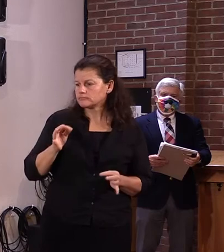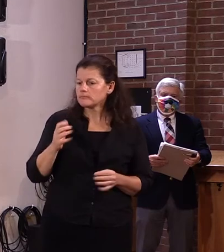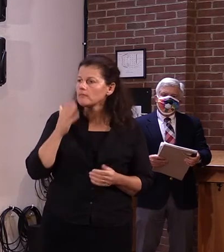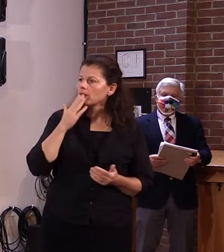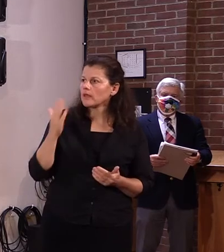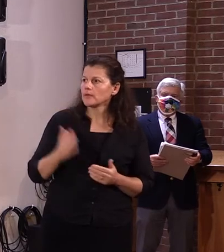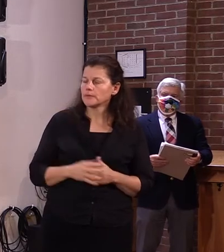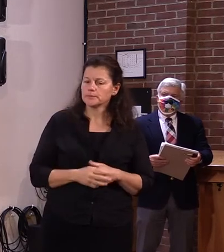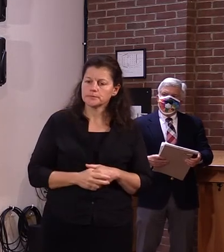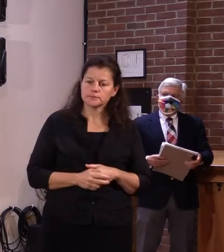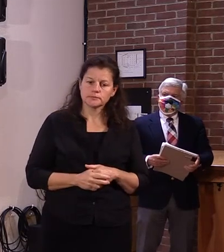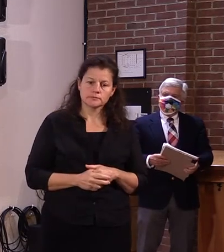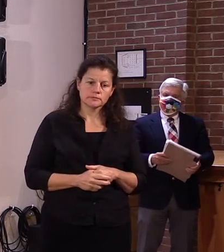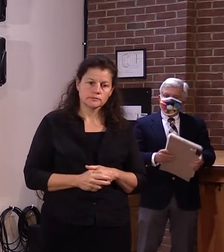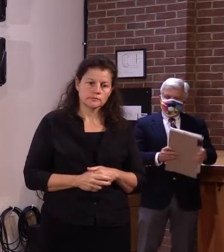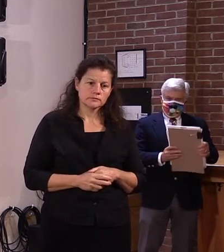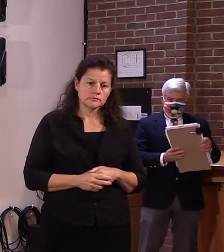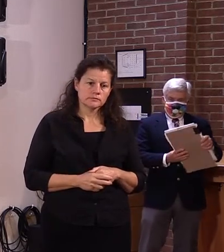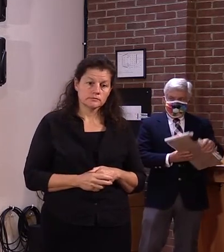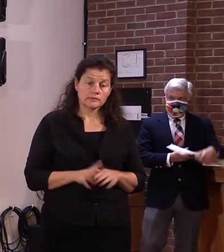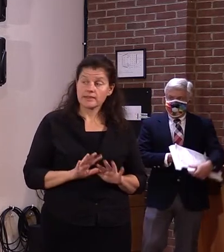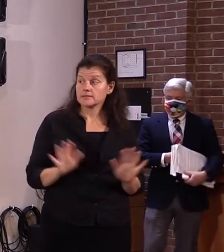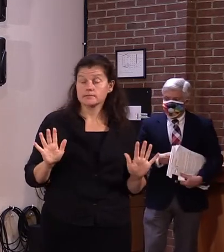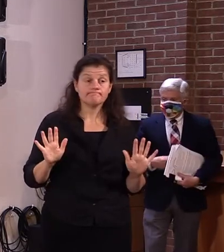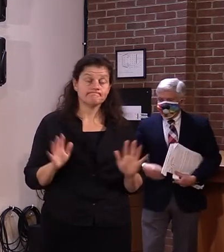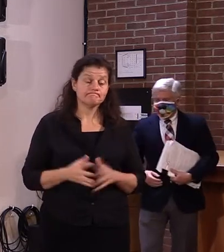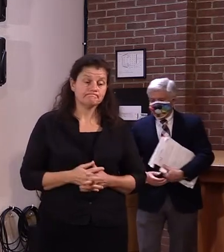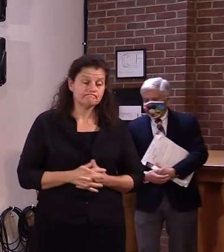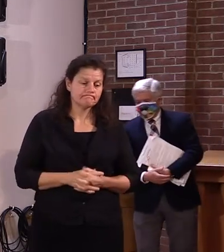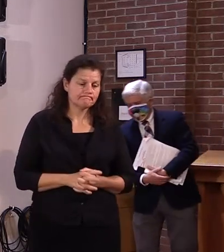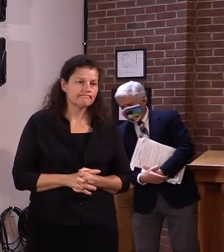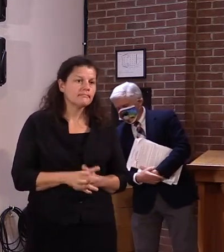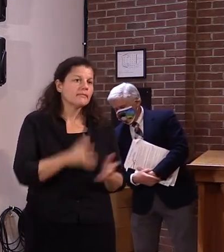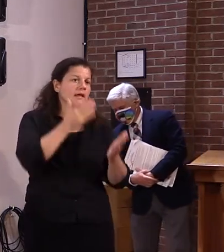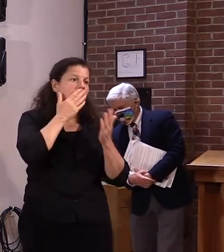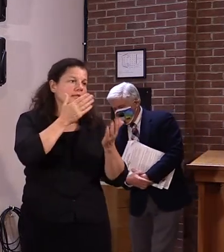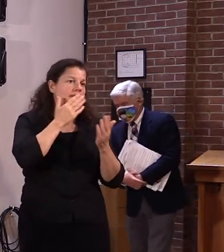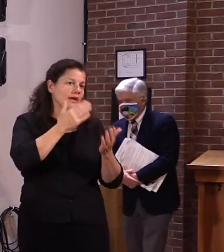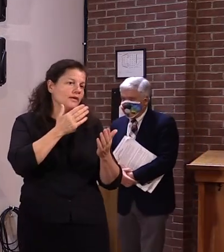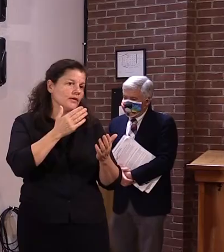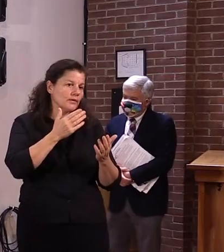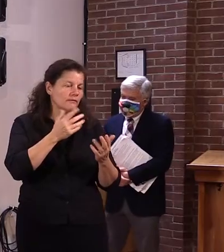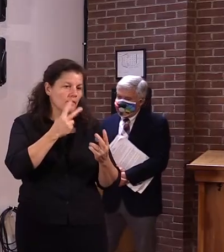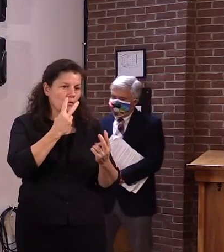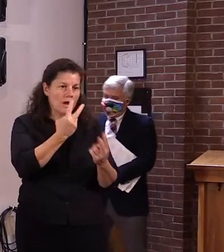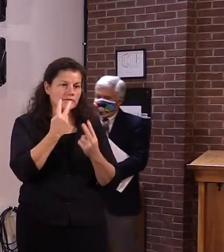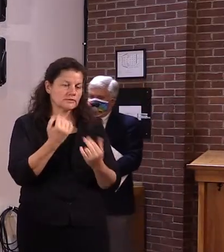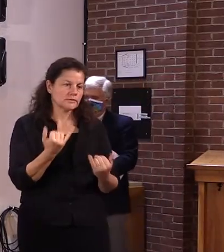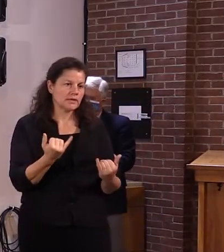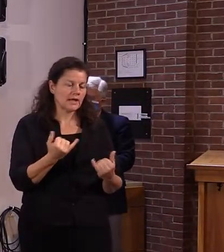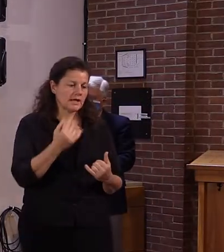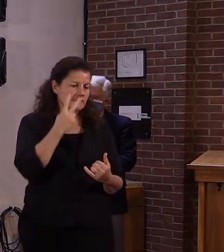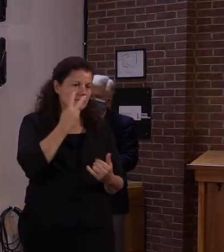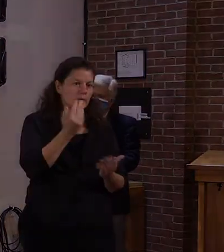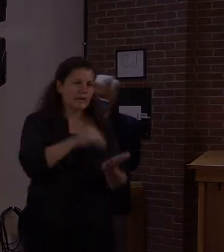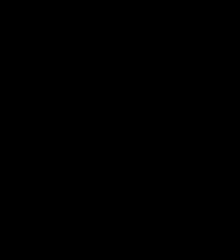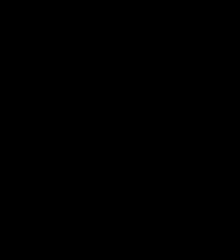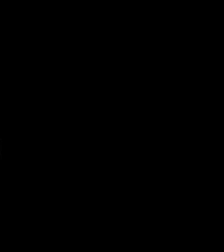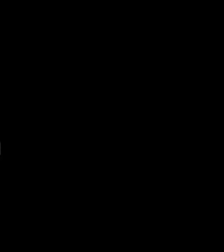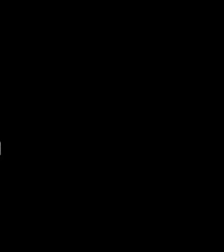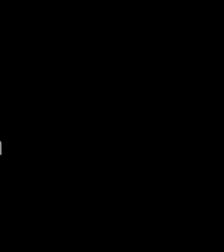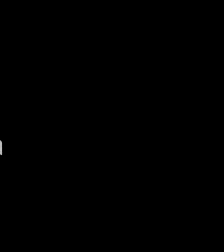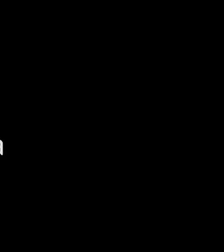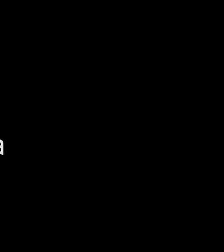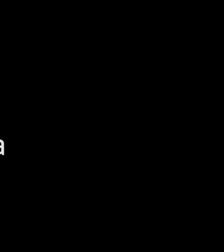Yes, definitely. All right, thank you very much for your time, Governor. That's it. All right, thank you very much for tuning in. We'll see you again on Friday.